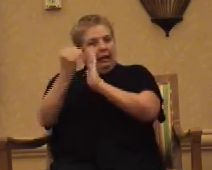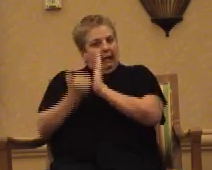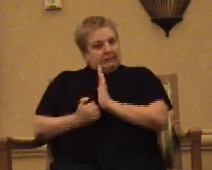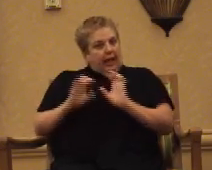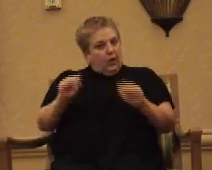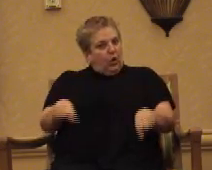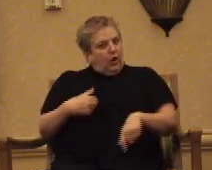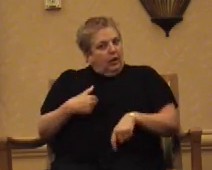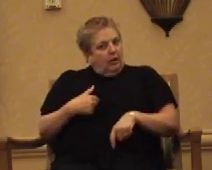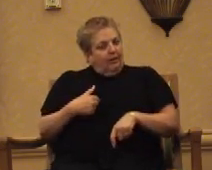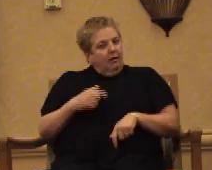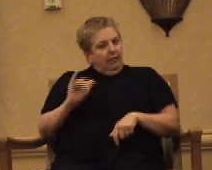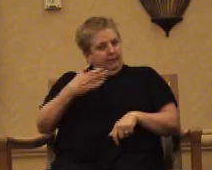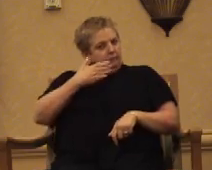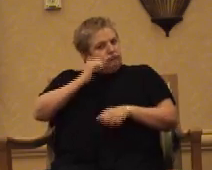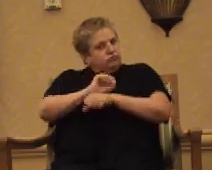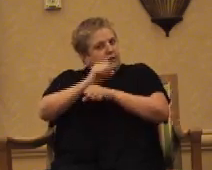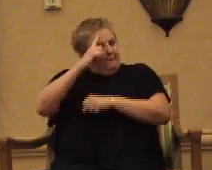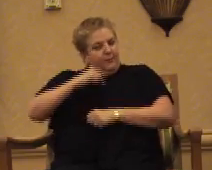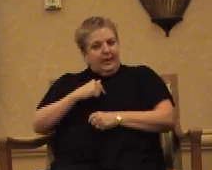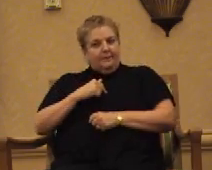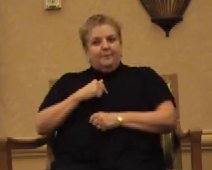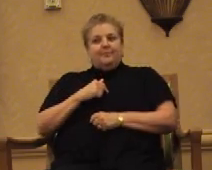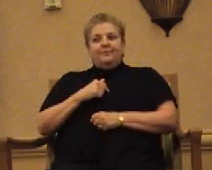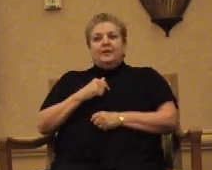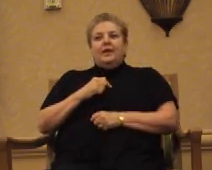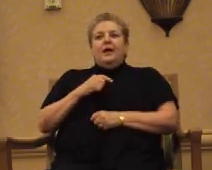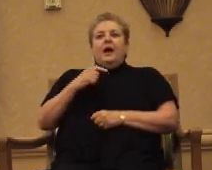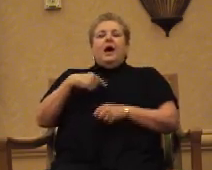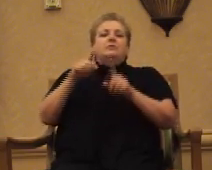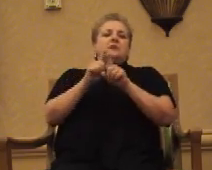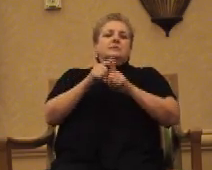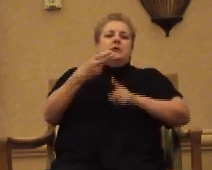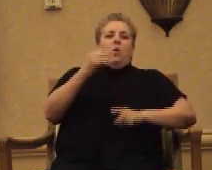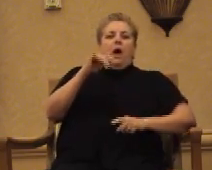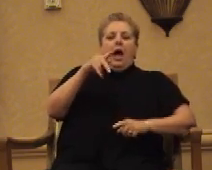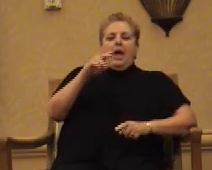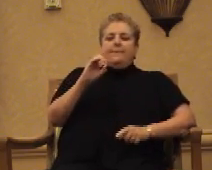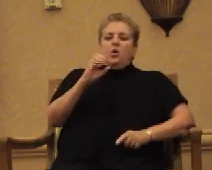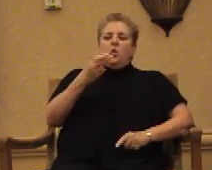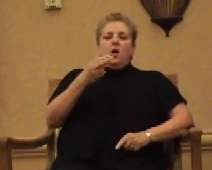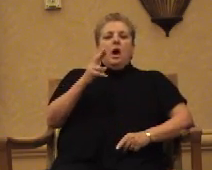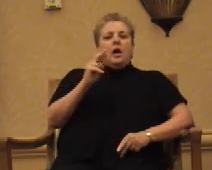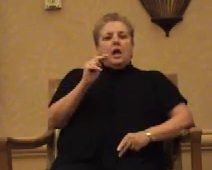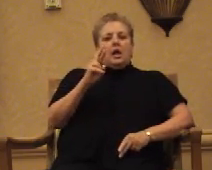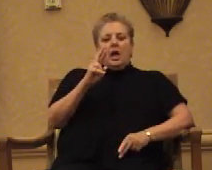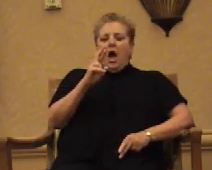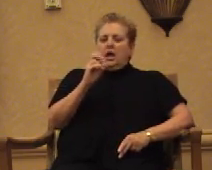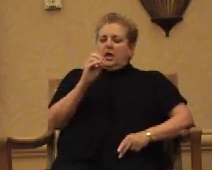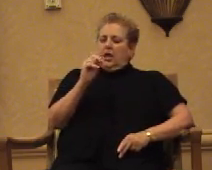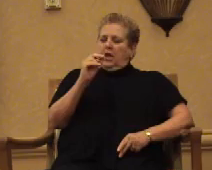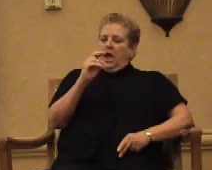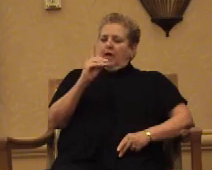I've gone through it all. I went through my hypochondriacal phase in sobriety. I had every disease